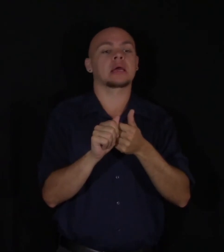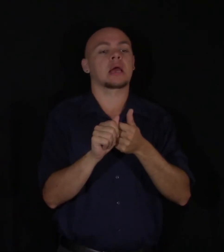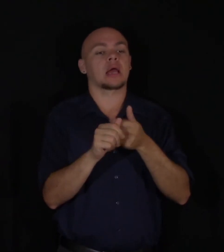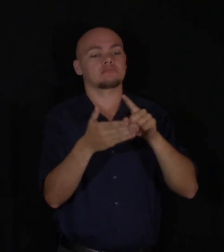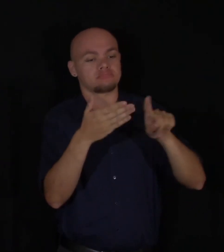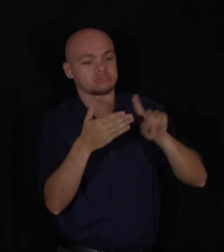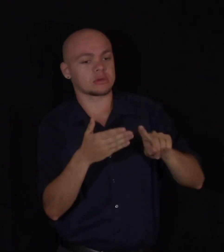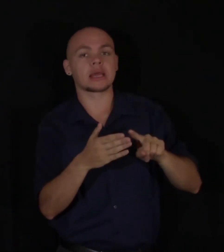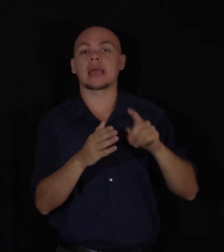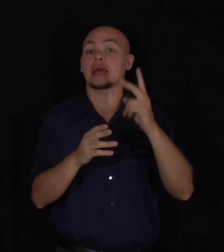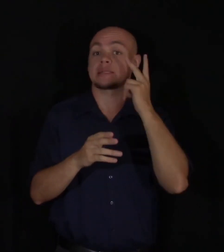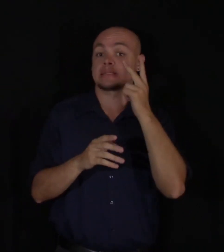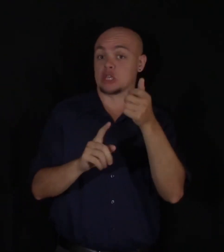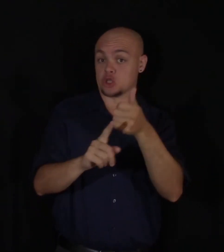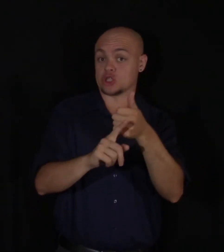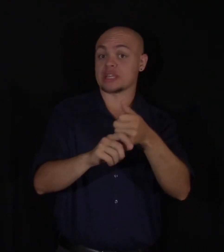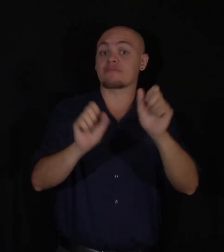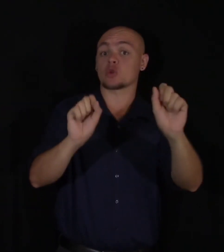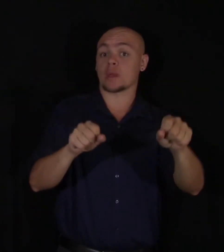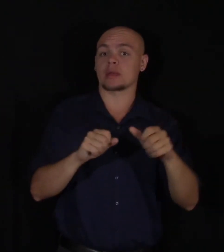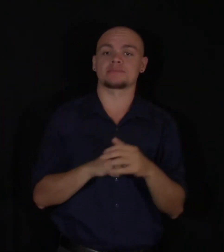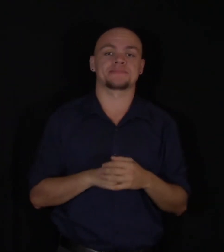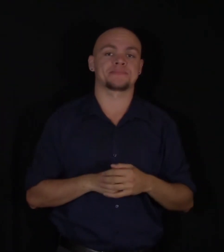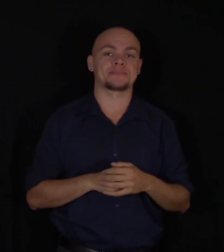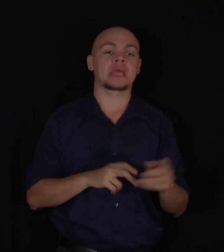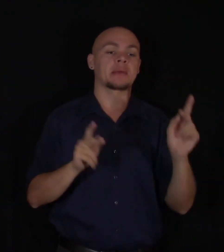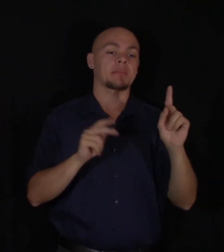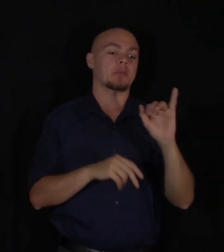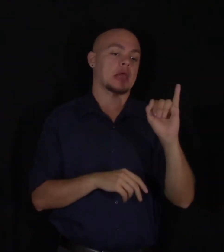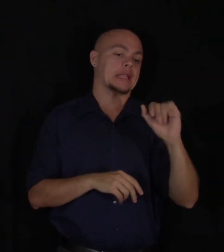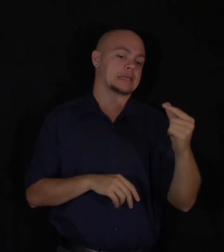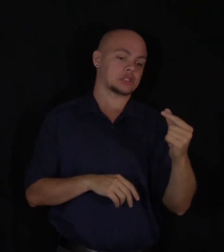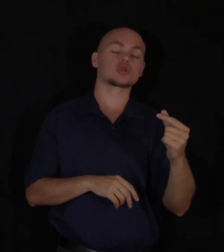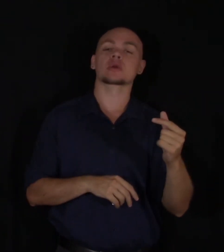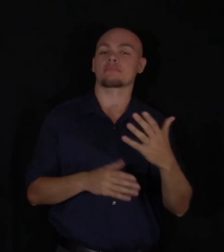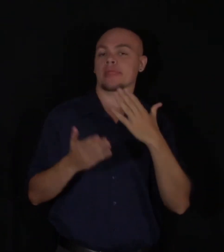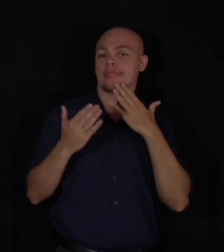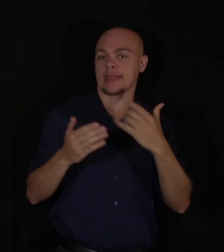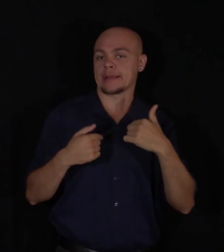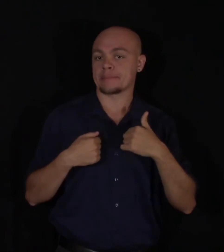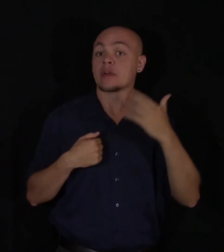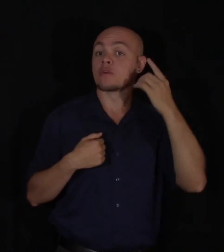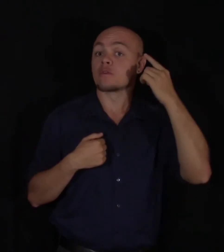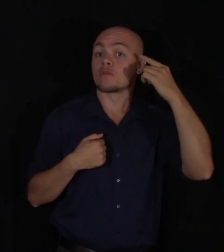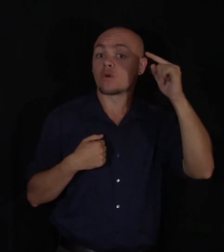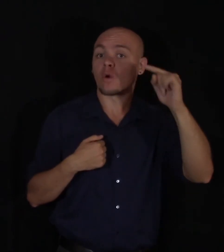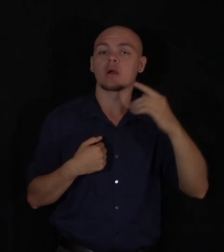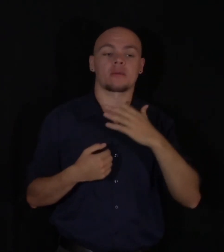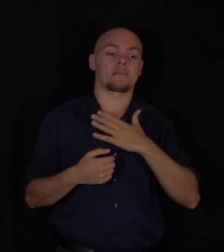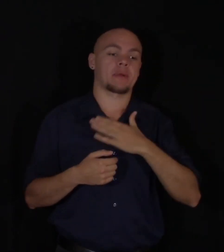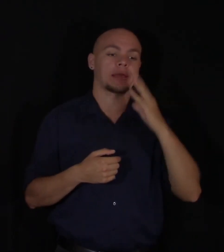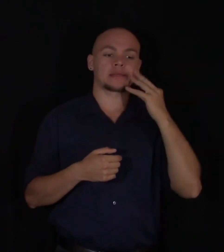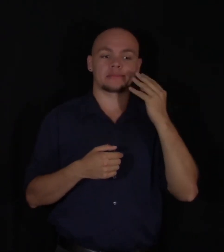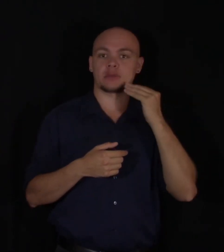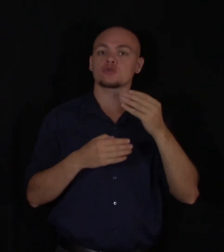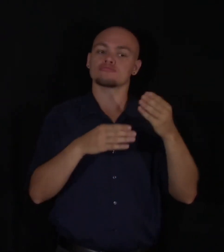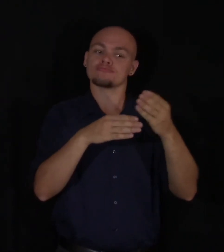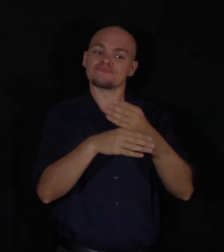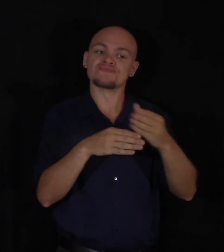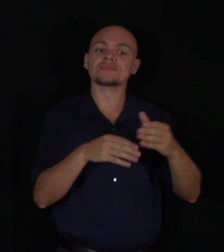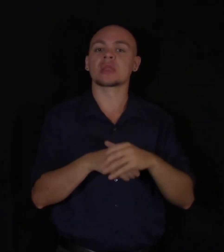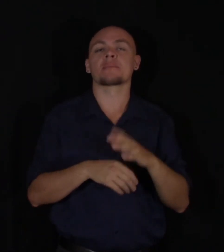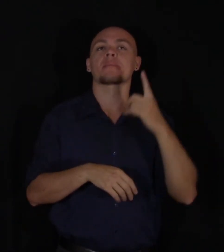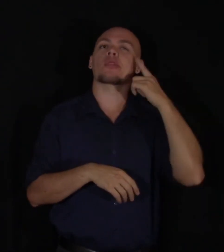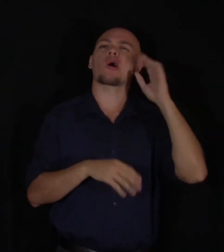see yourself. I get messages from folks on Instagram thanking me for sharing my life and my experiences with them. I brushed it